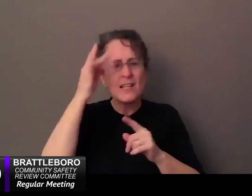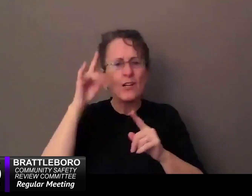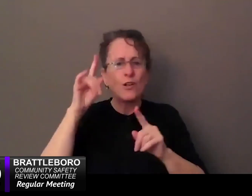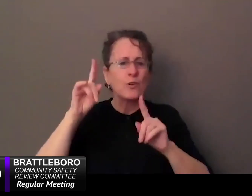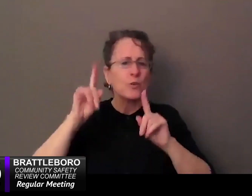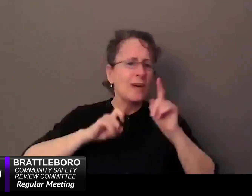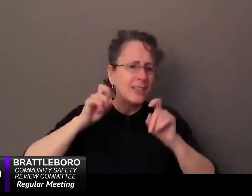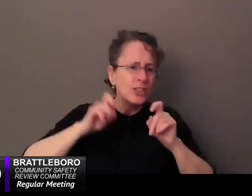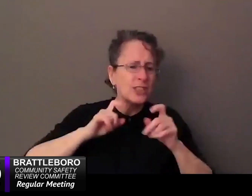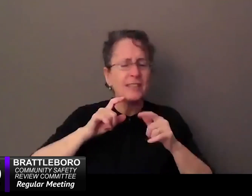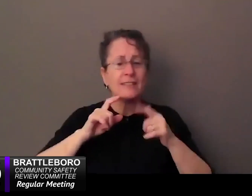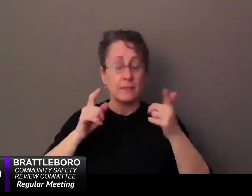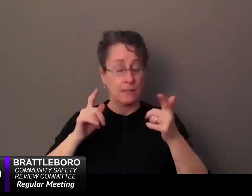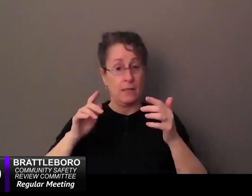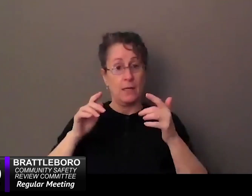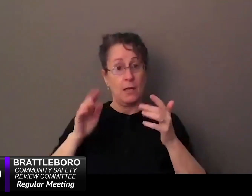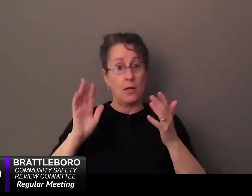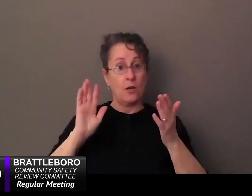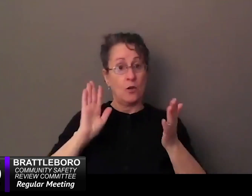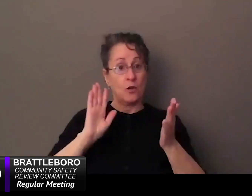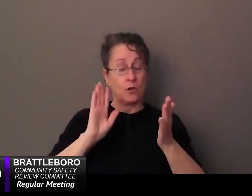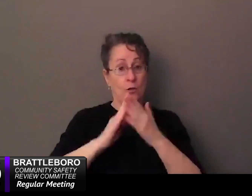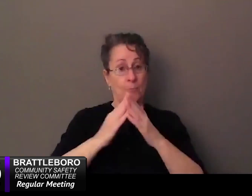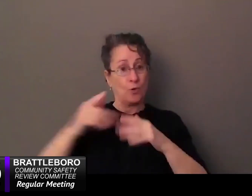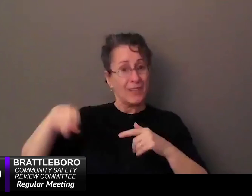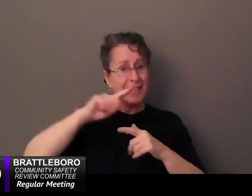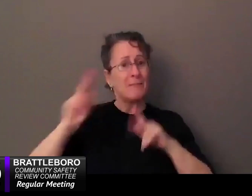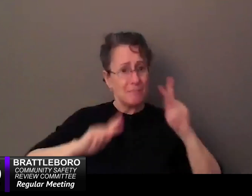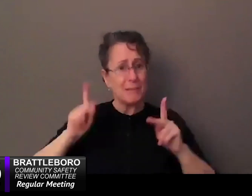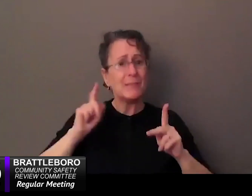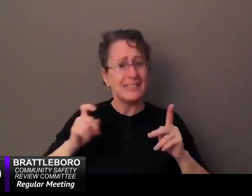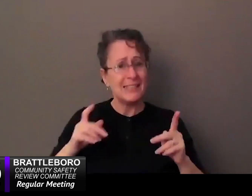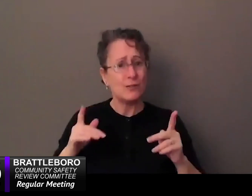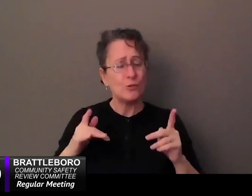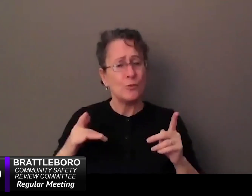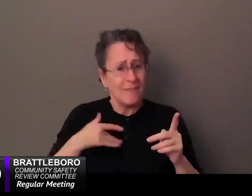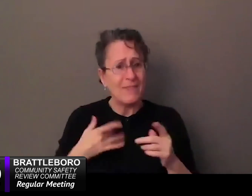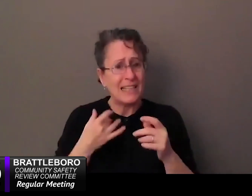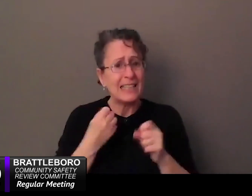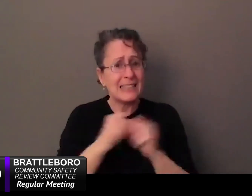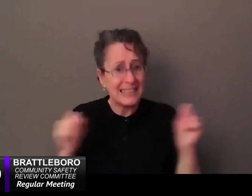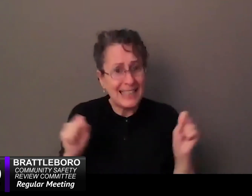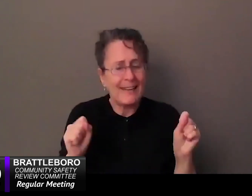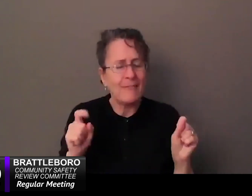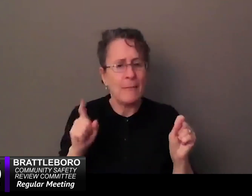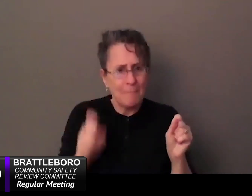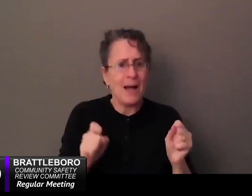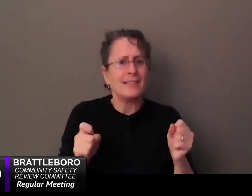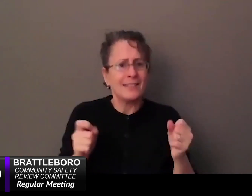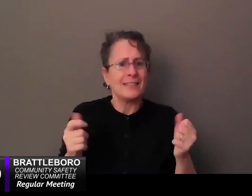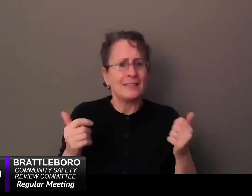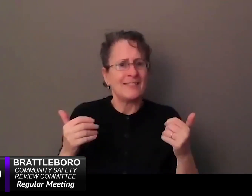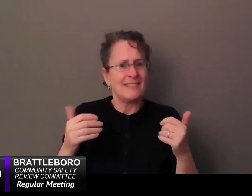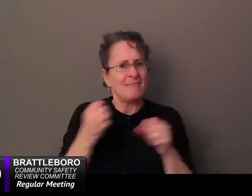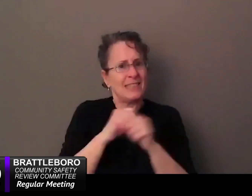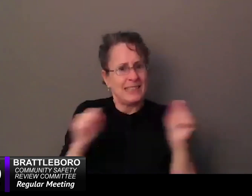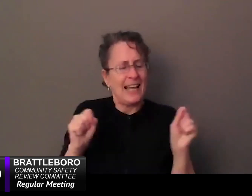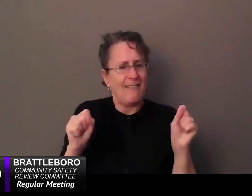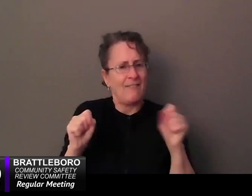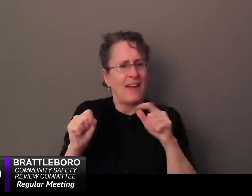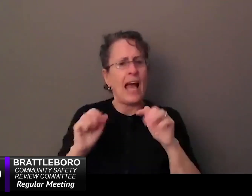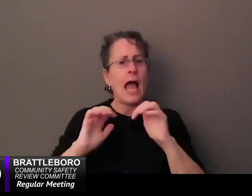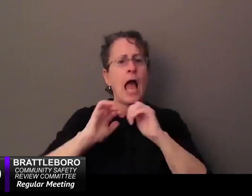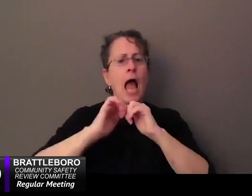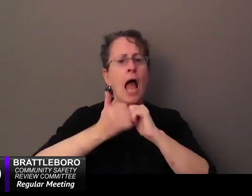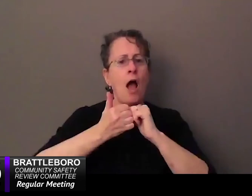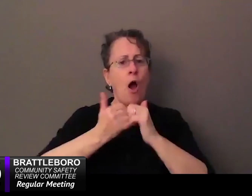to respond to the safety needs of its citizens, right, of its residents, right? And as a